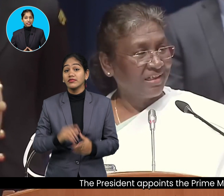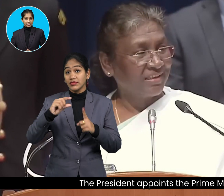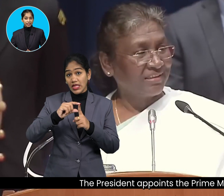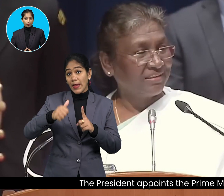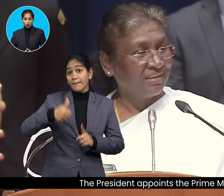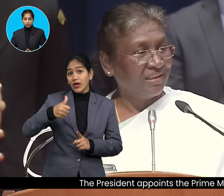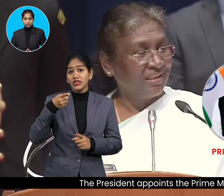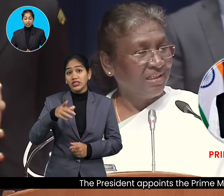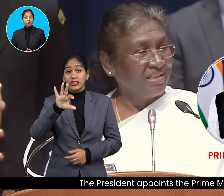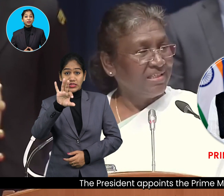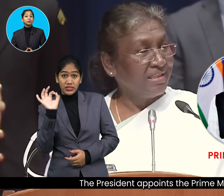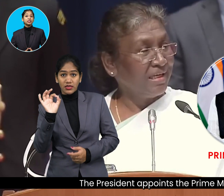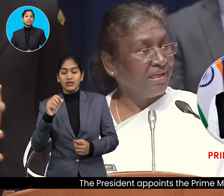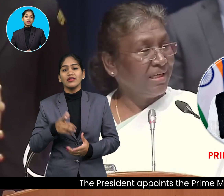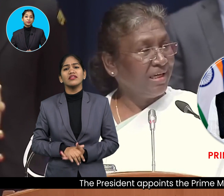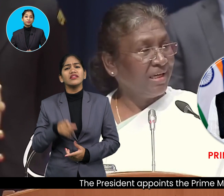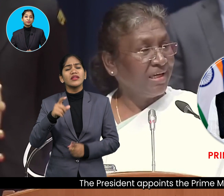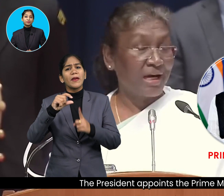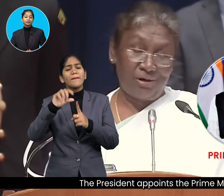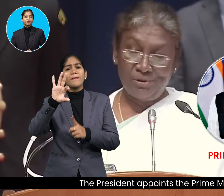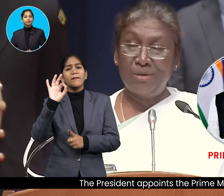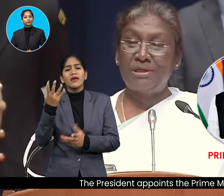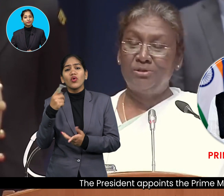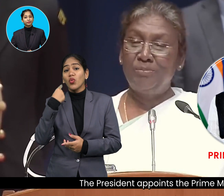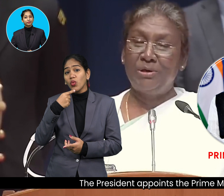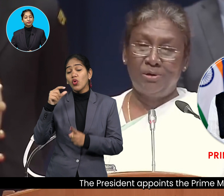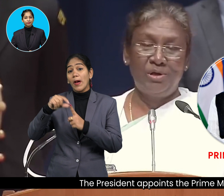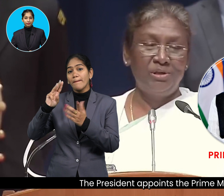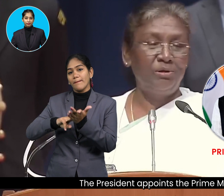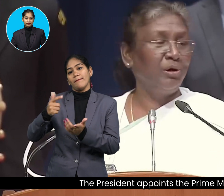The President appoints the Prime Minister,